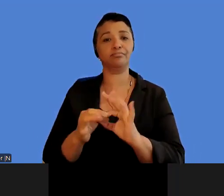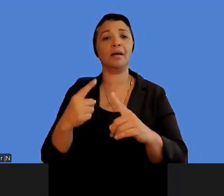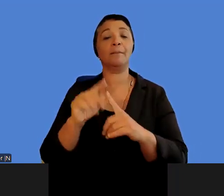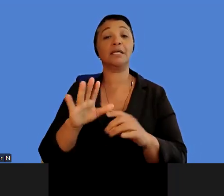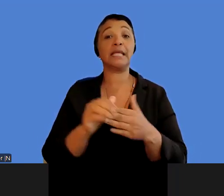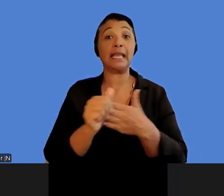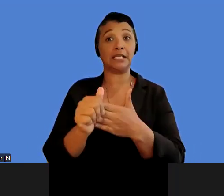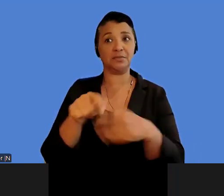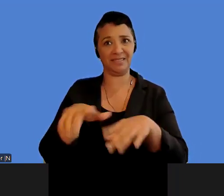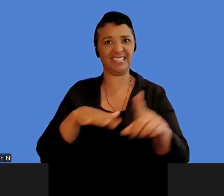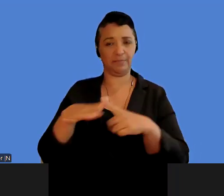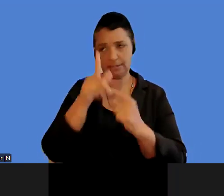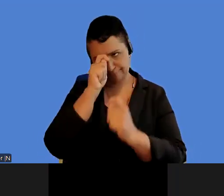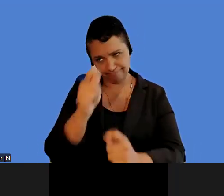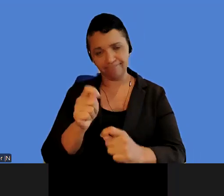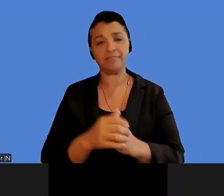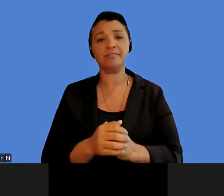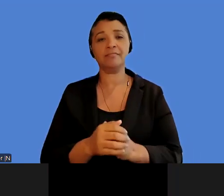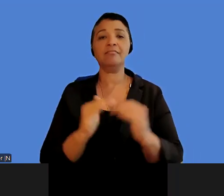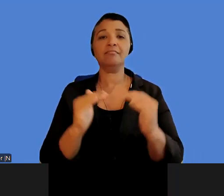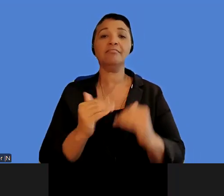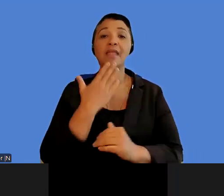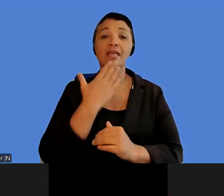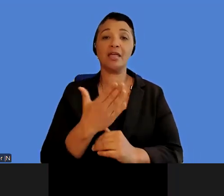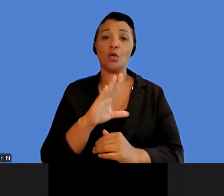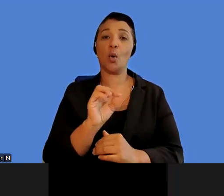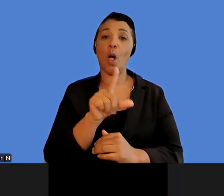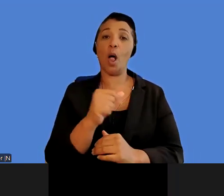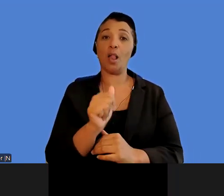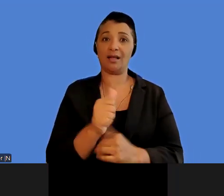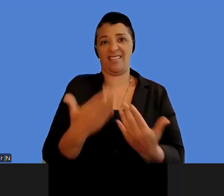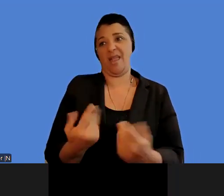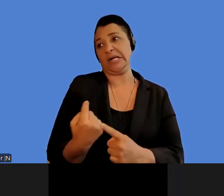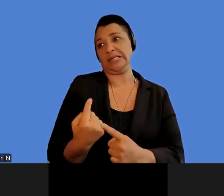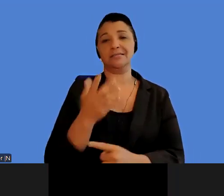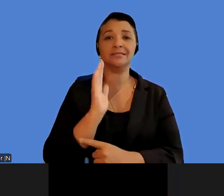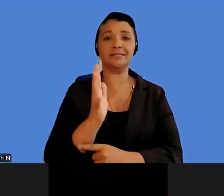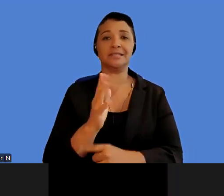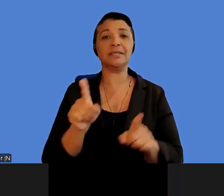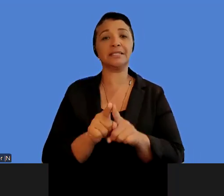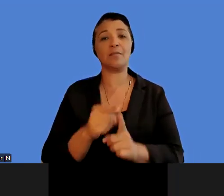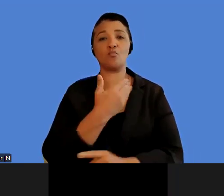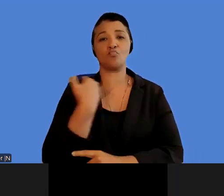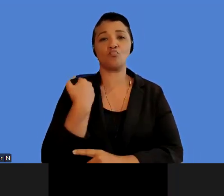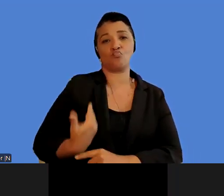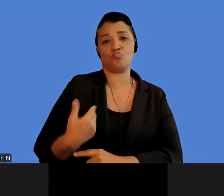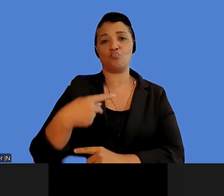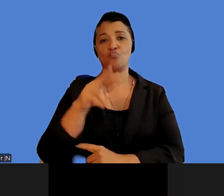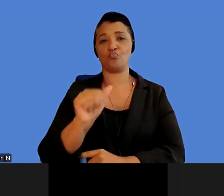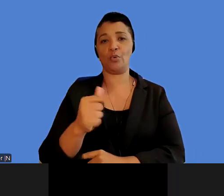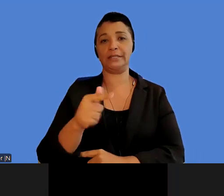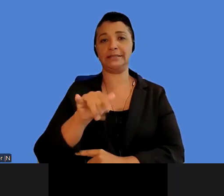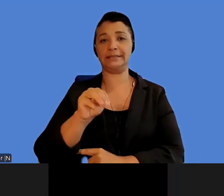this space. Also, thank you to Olga Montefort, who just spoke, and to Pratima for your words so